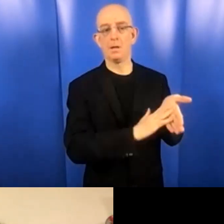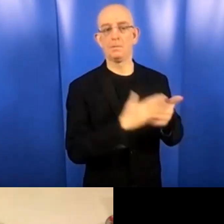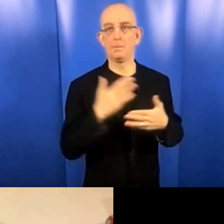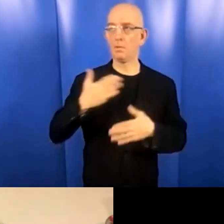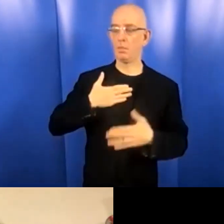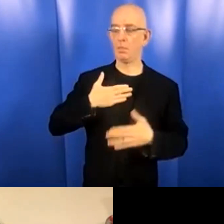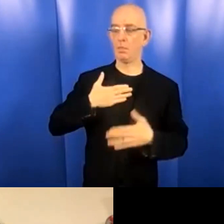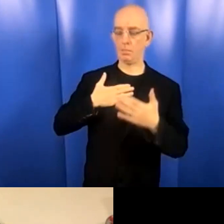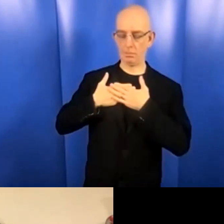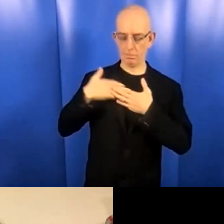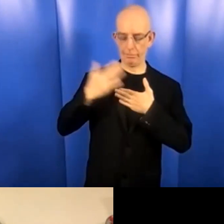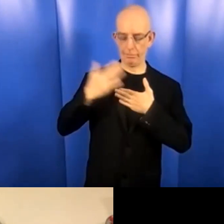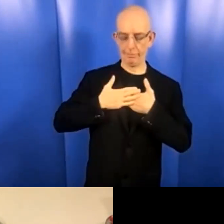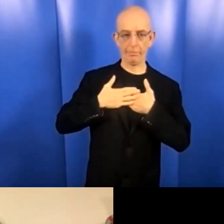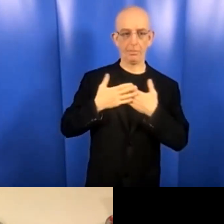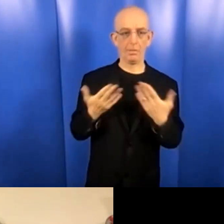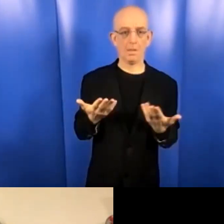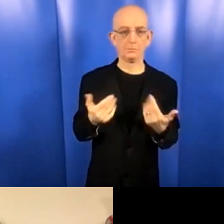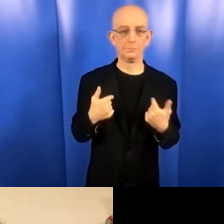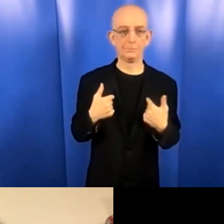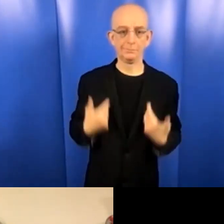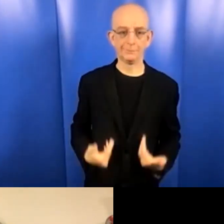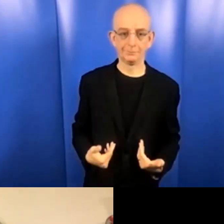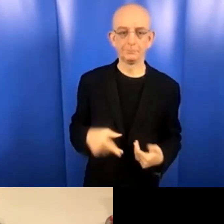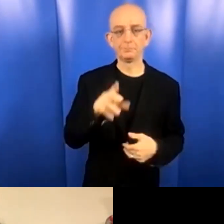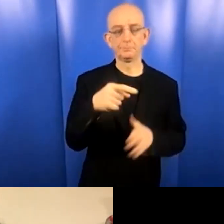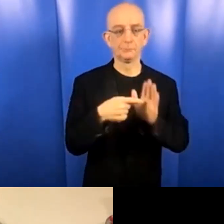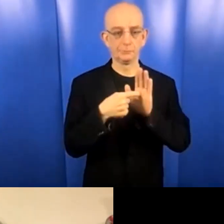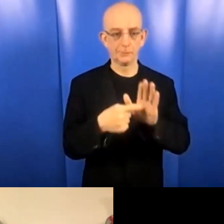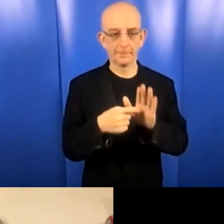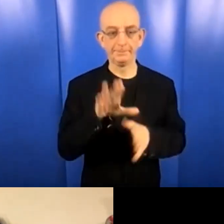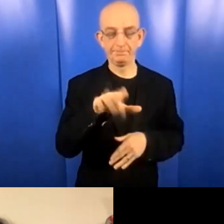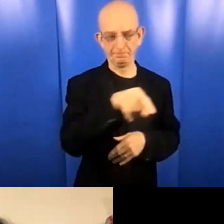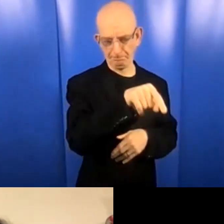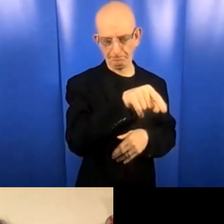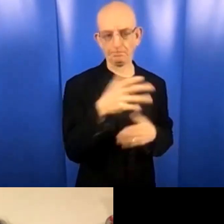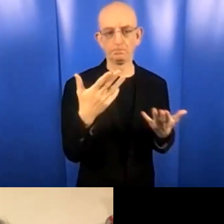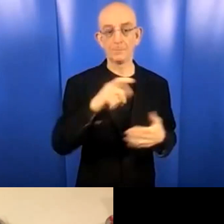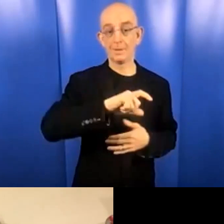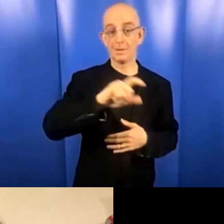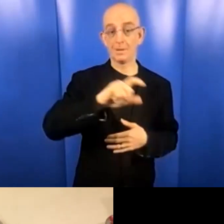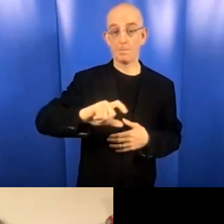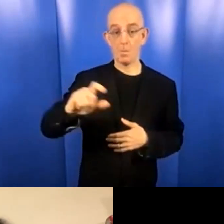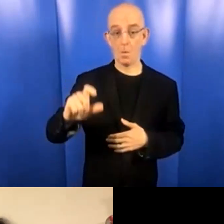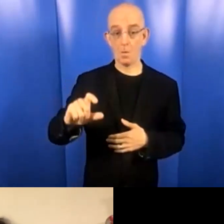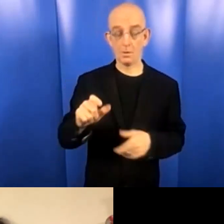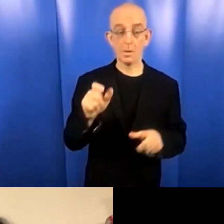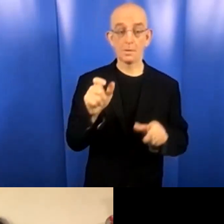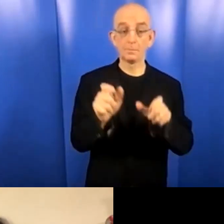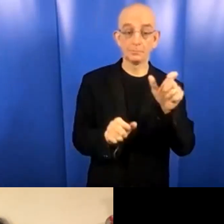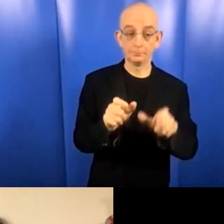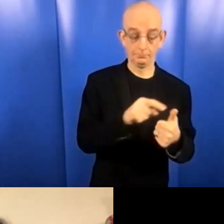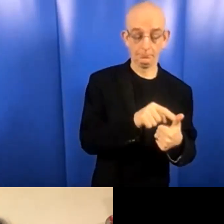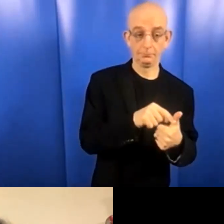indigenous people with disabilities is not still accepted as a human right issue or as a rights of person